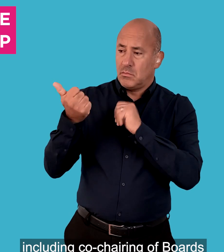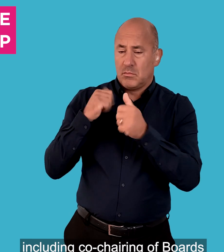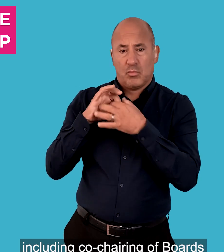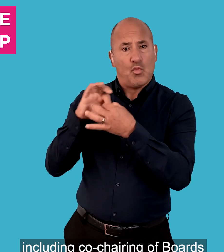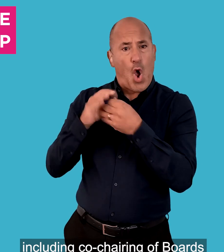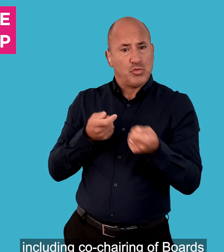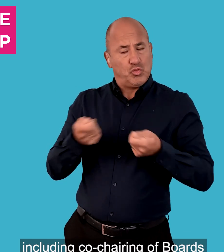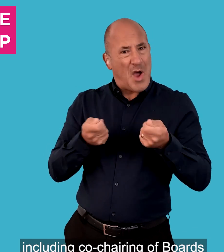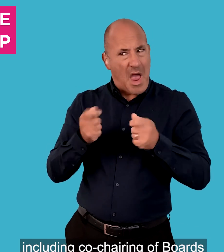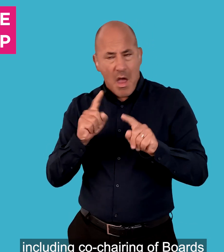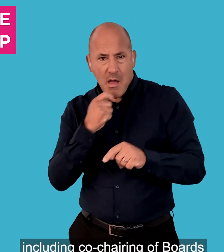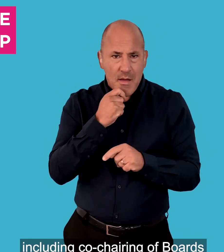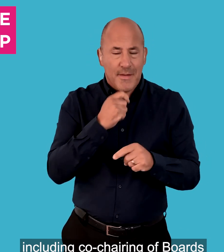including co-chairing of boards.